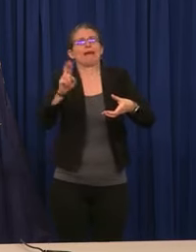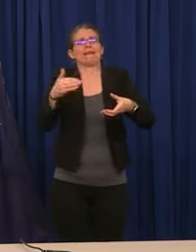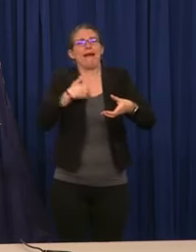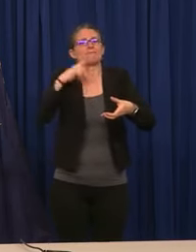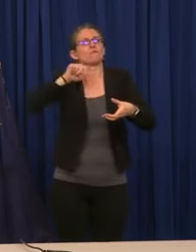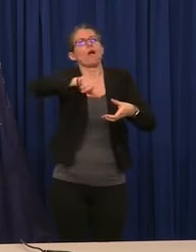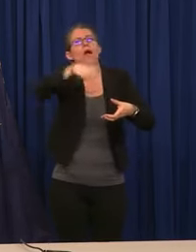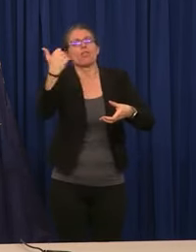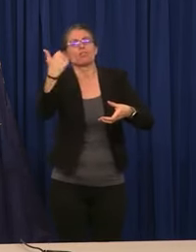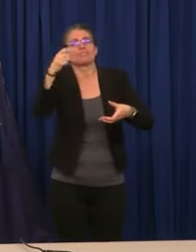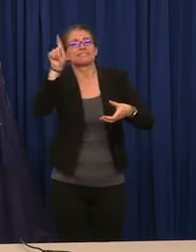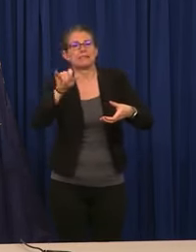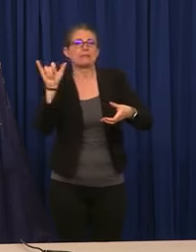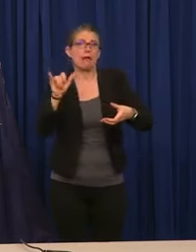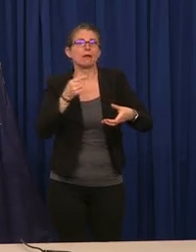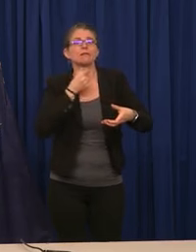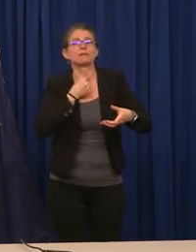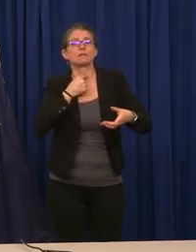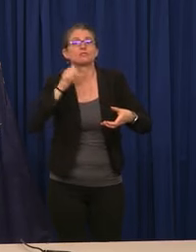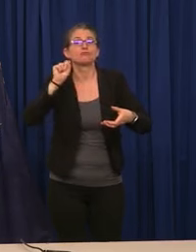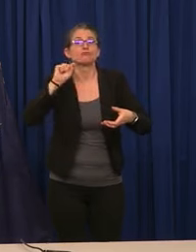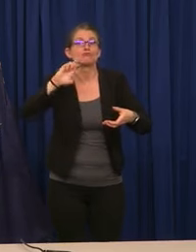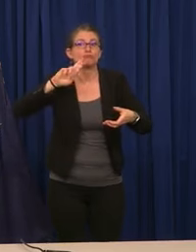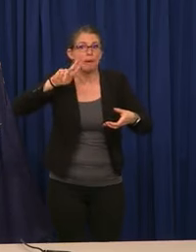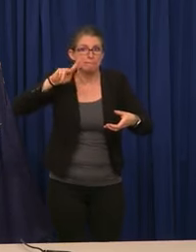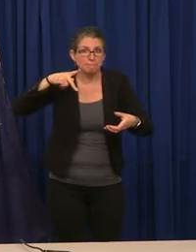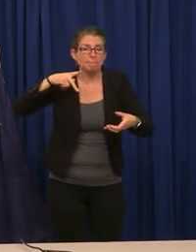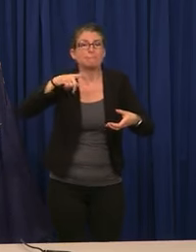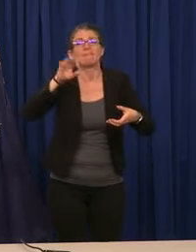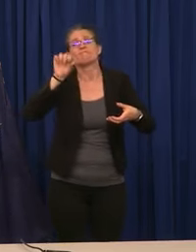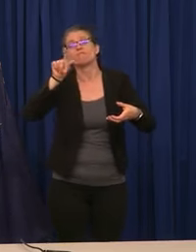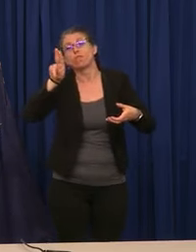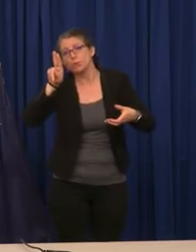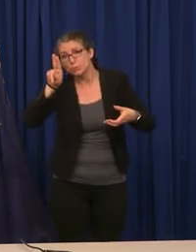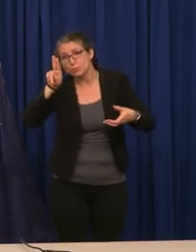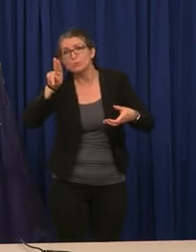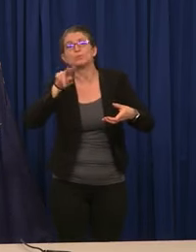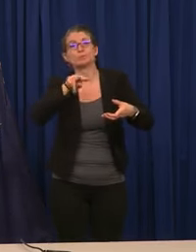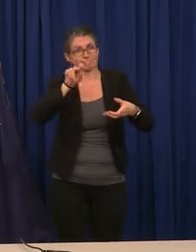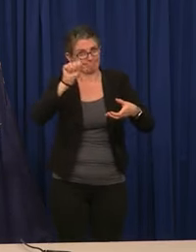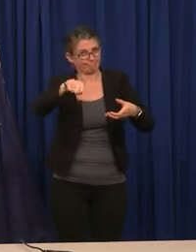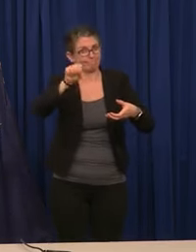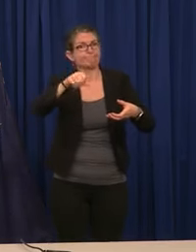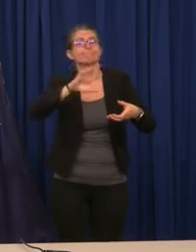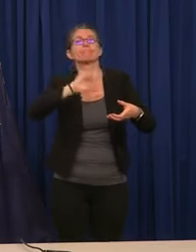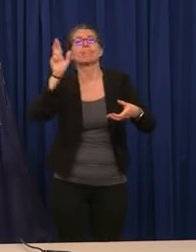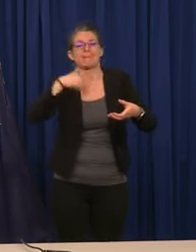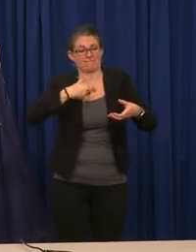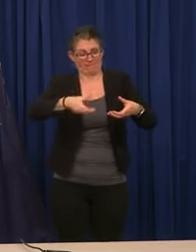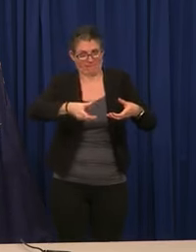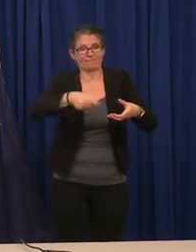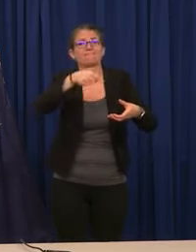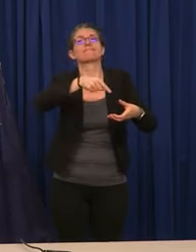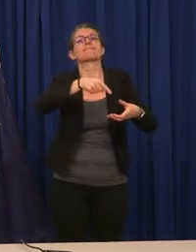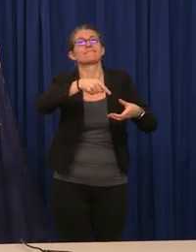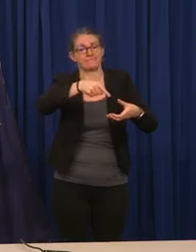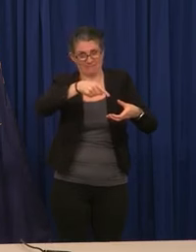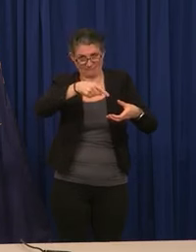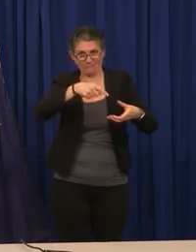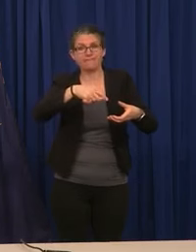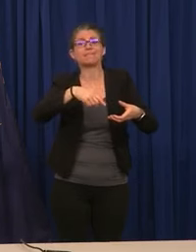or, most recently, influenza. But what is new, and what is in many respects really